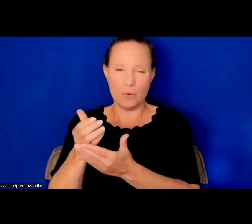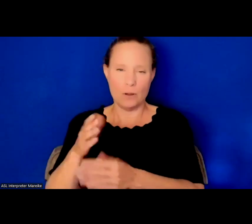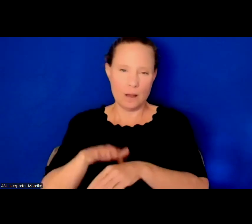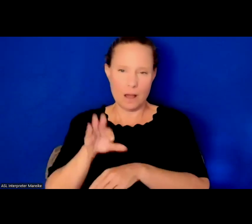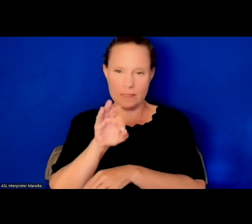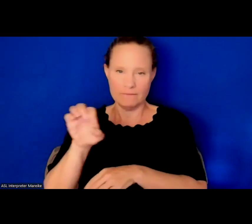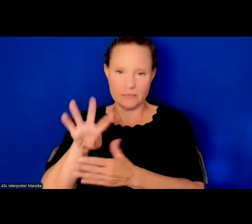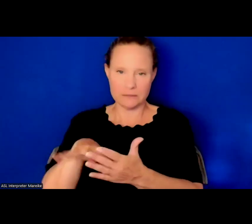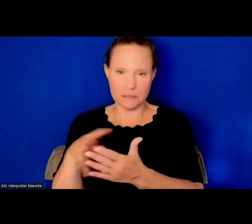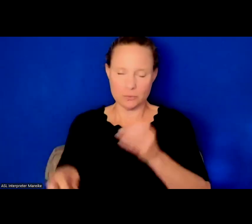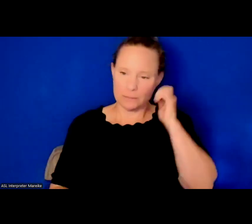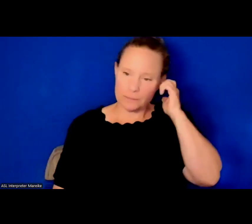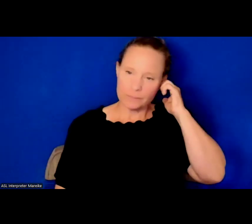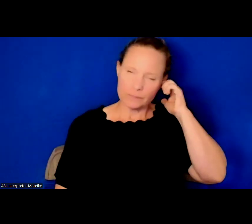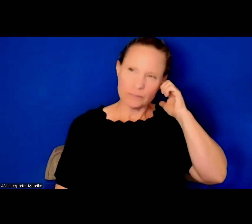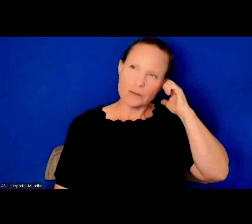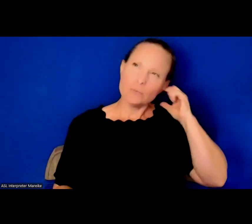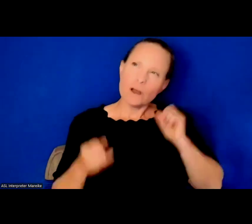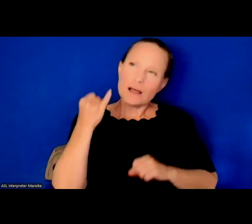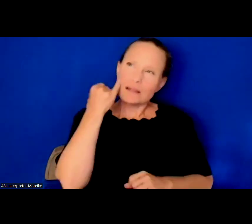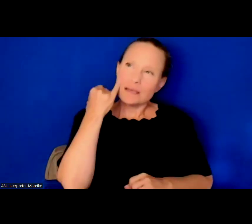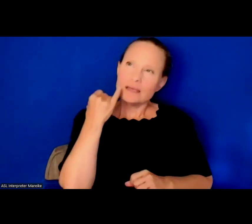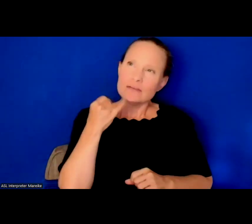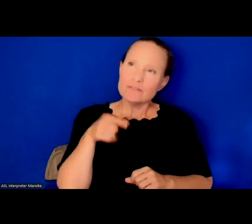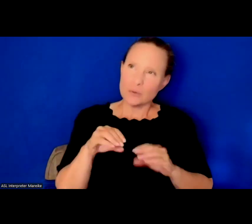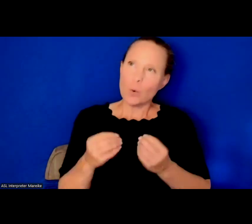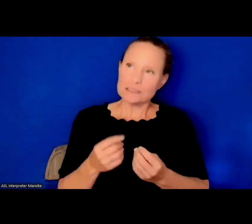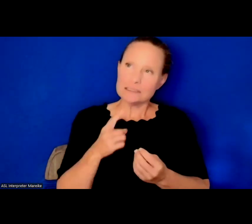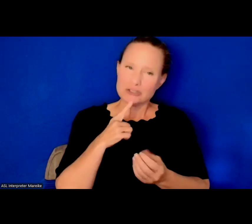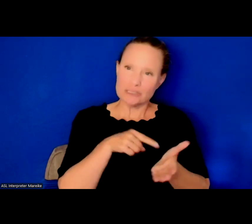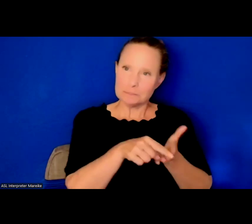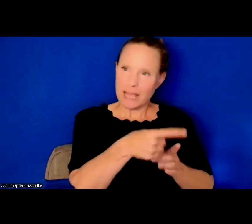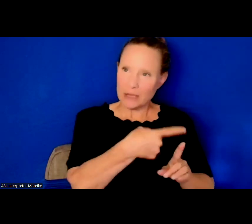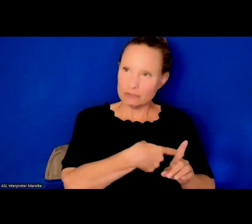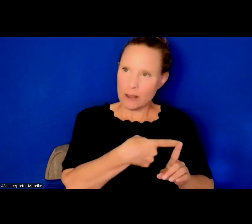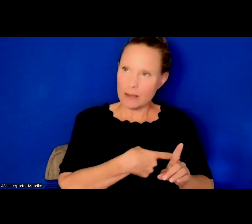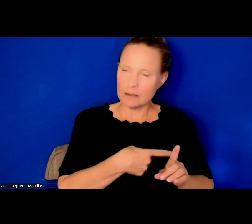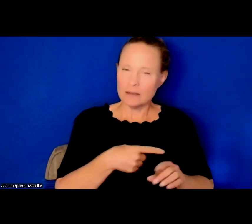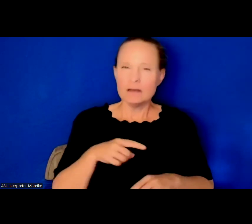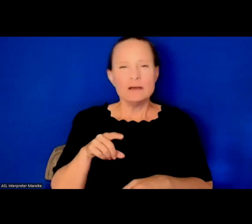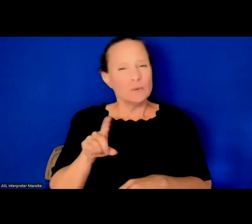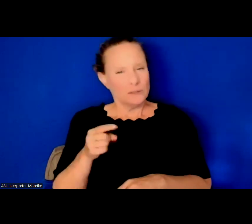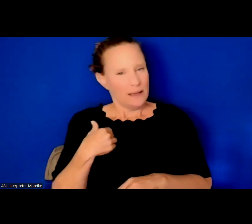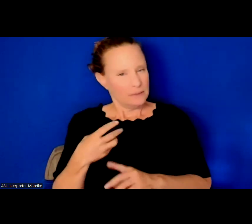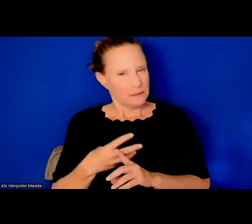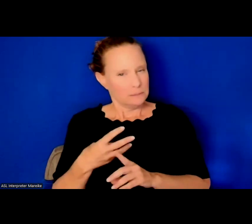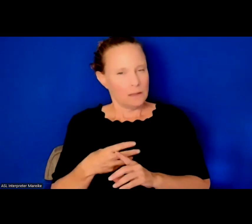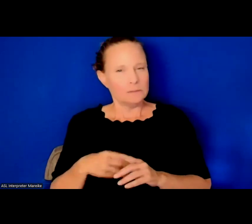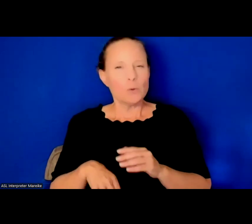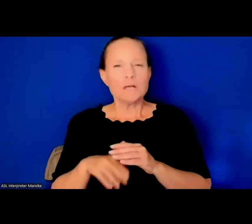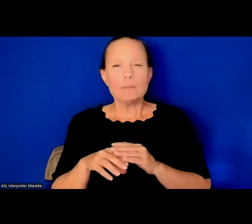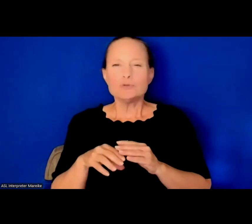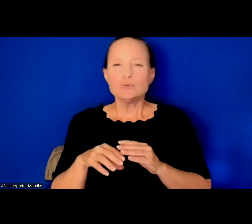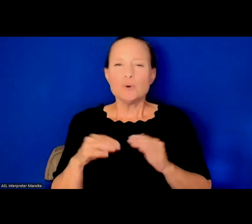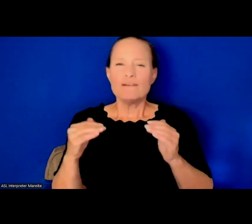So if someone's paying rent, the 6 months rent, it goes up to fair market